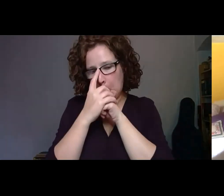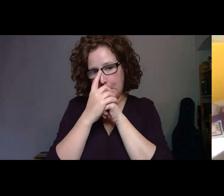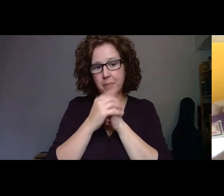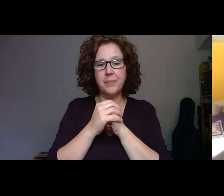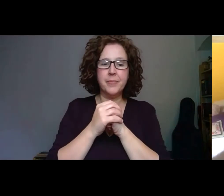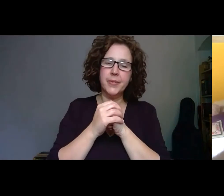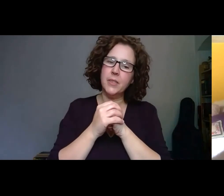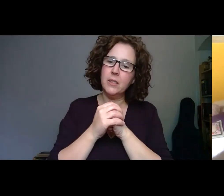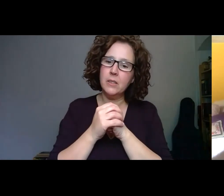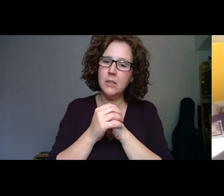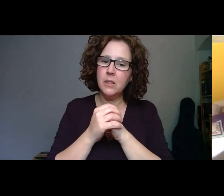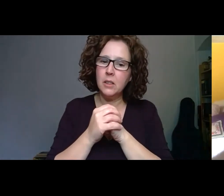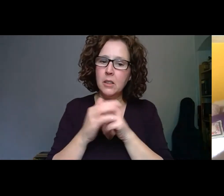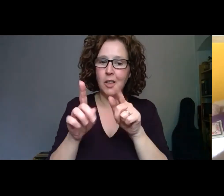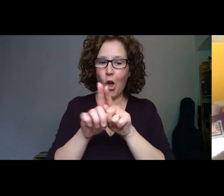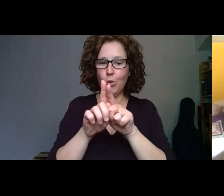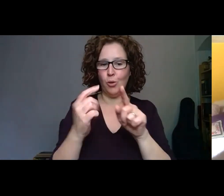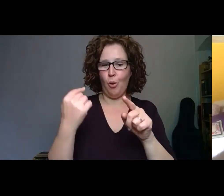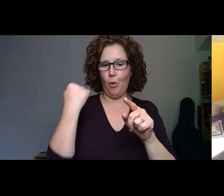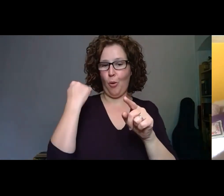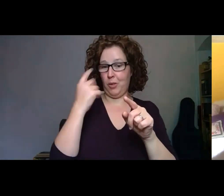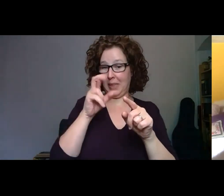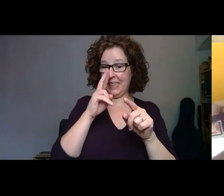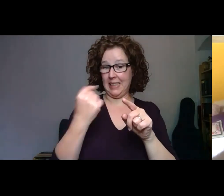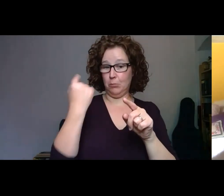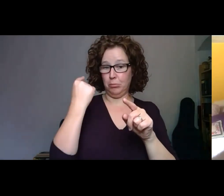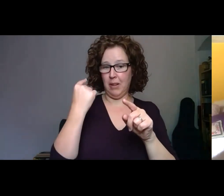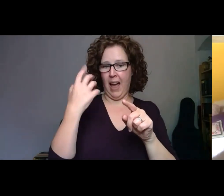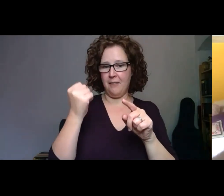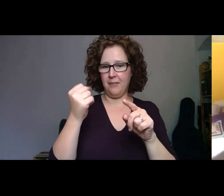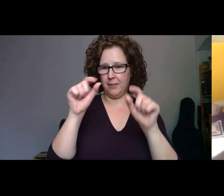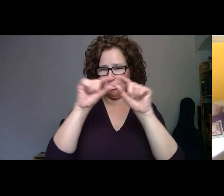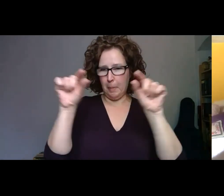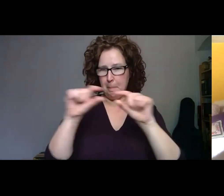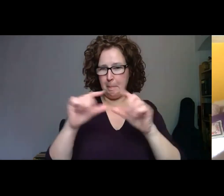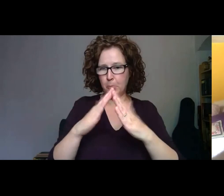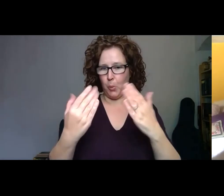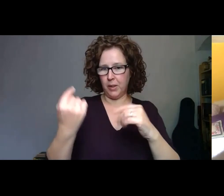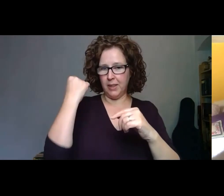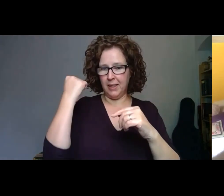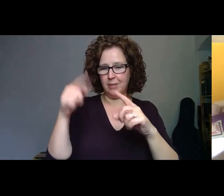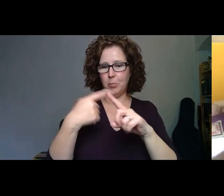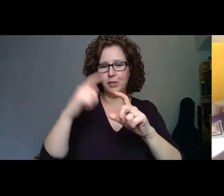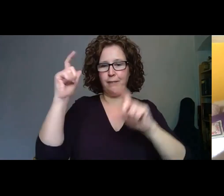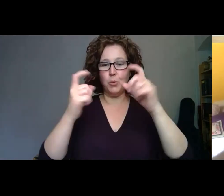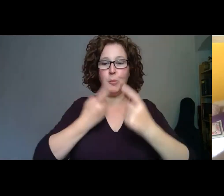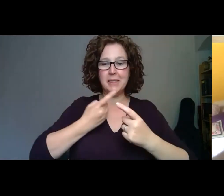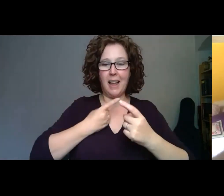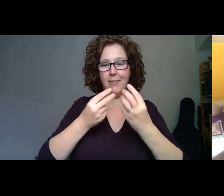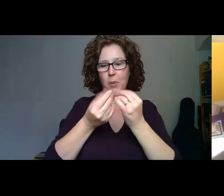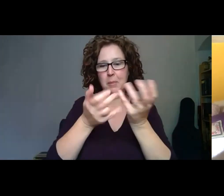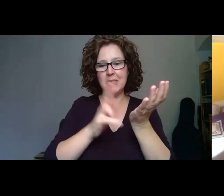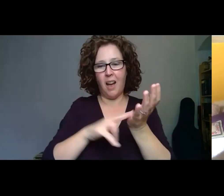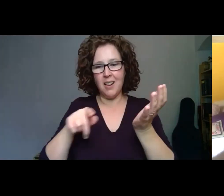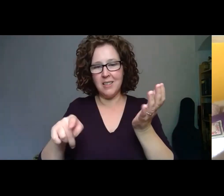And there's also another striped book painted, and a photograph of me and my son and